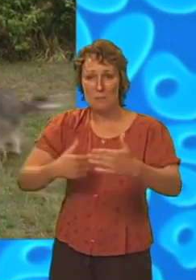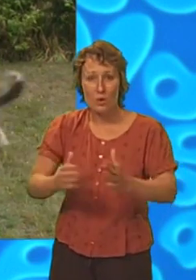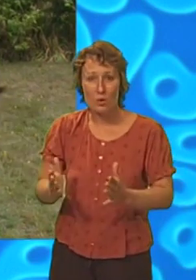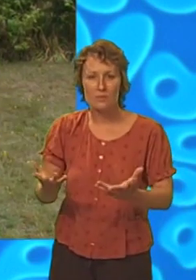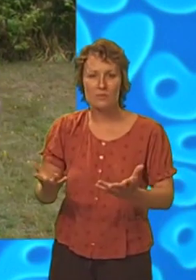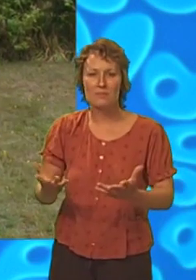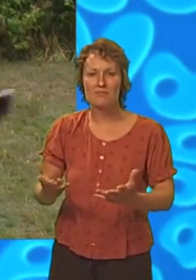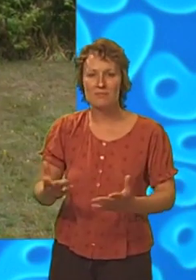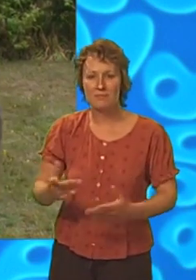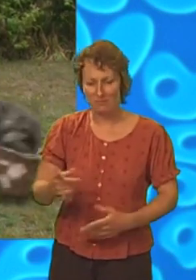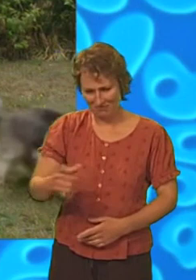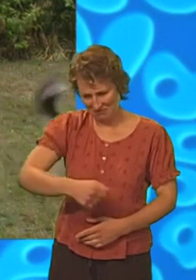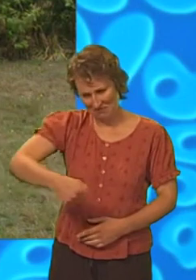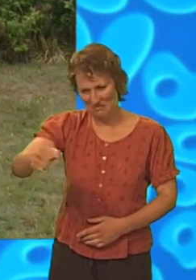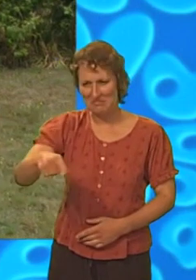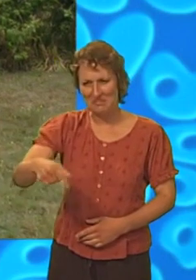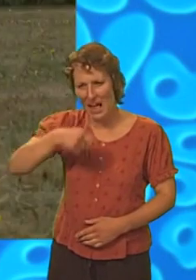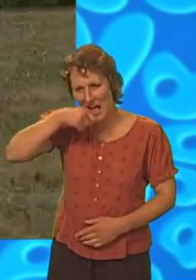You can carry your case.